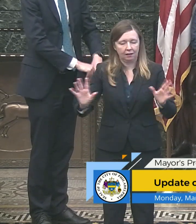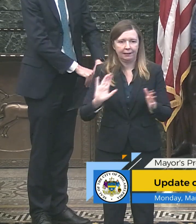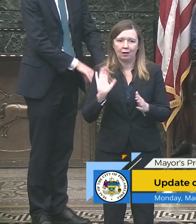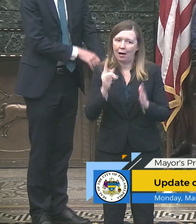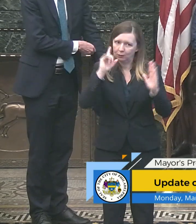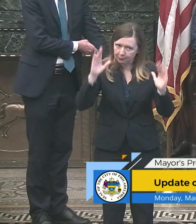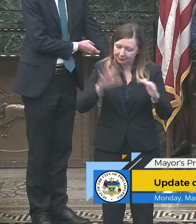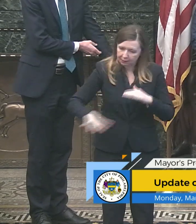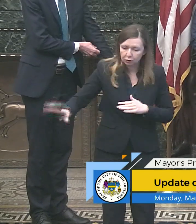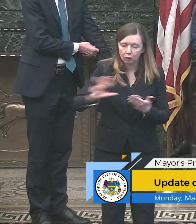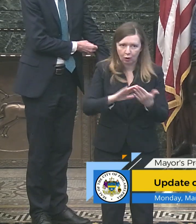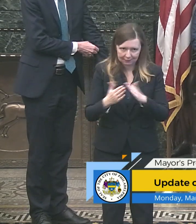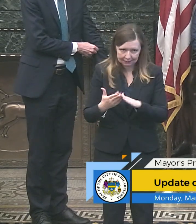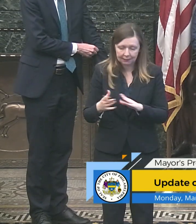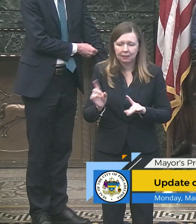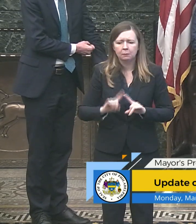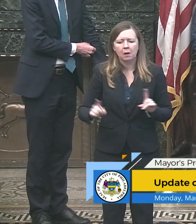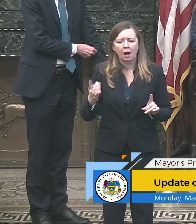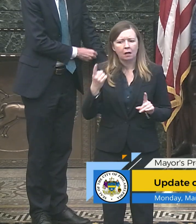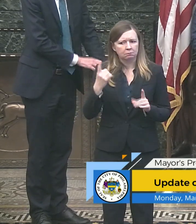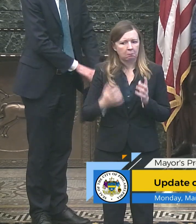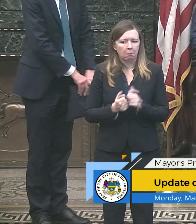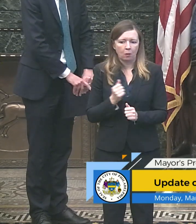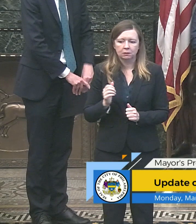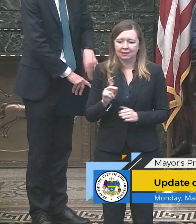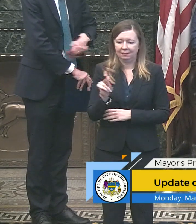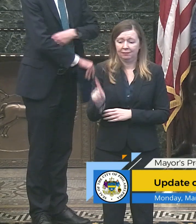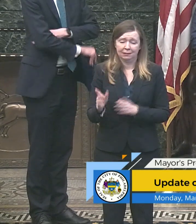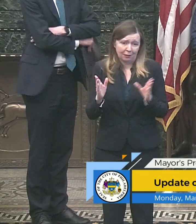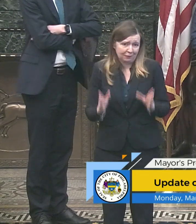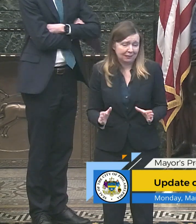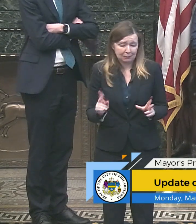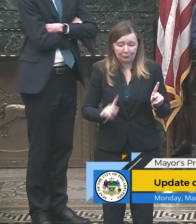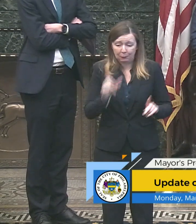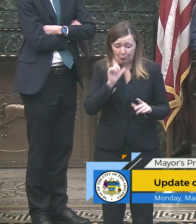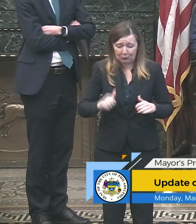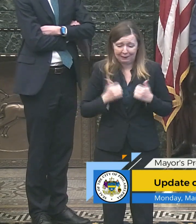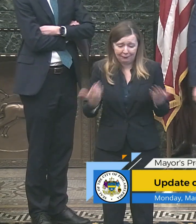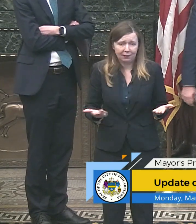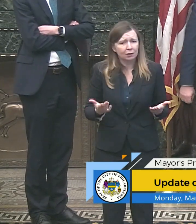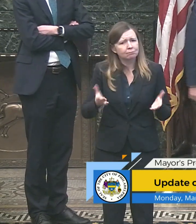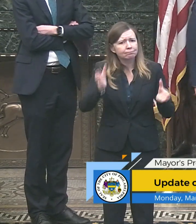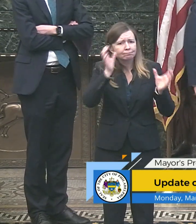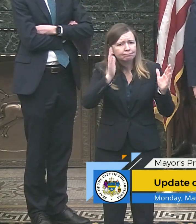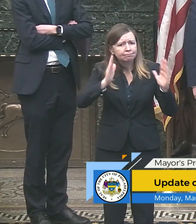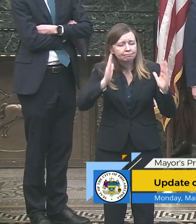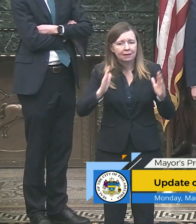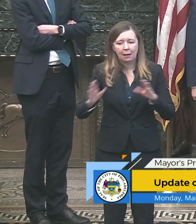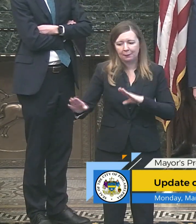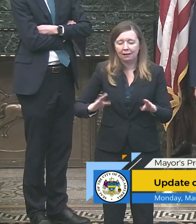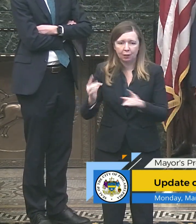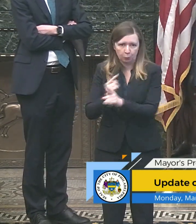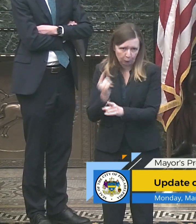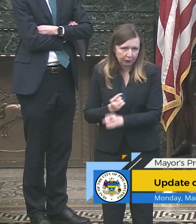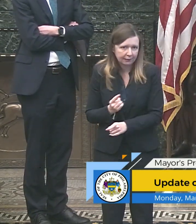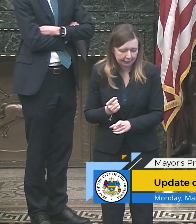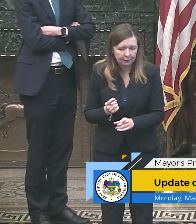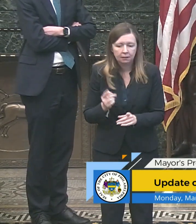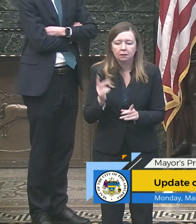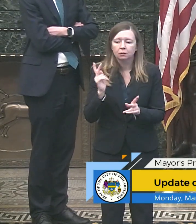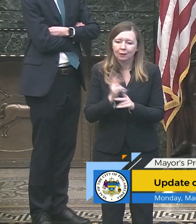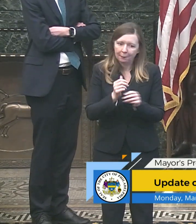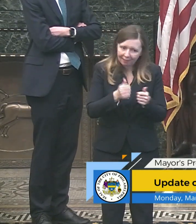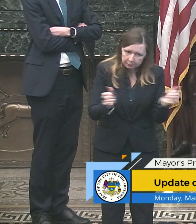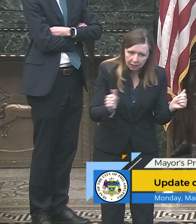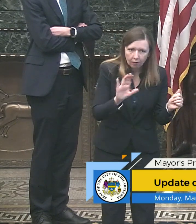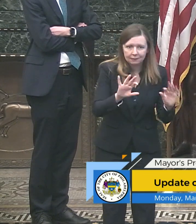are across the city. But I think for the most part, Philadelphians have listened and are behaving appropriately to make sure that they keep themselves,